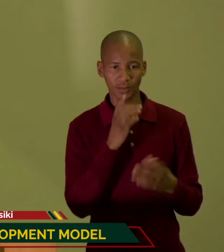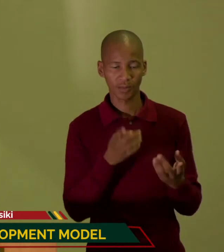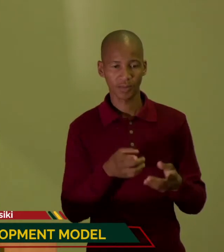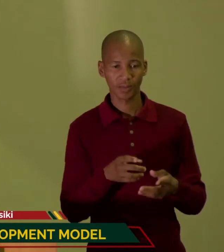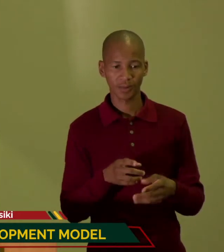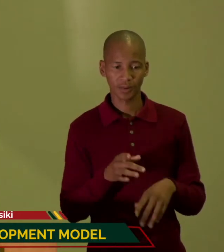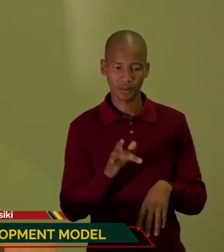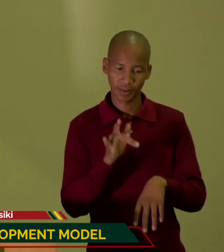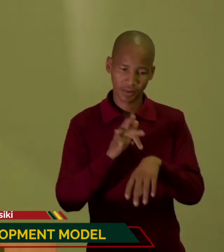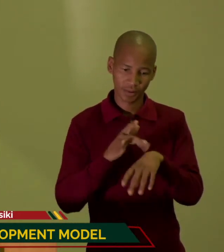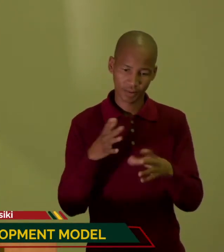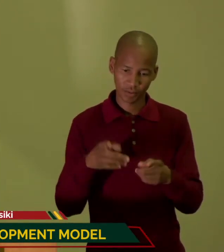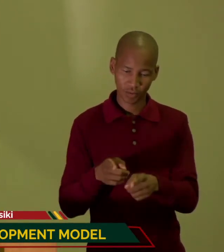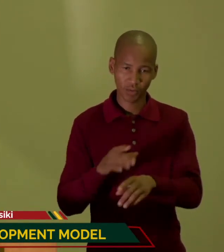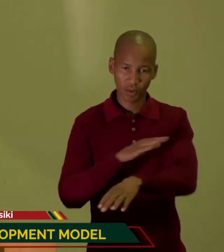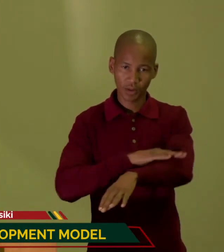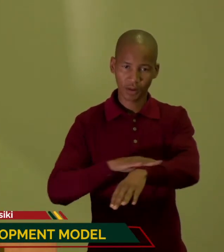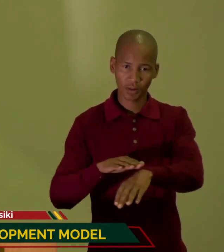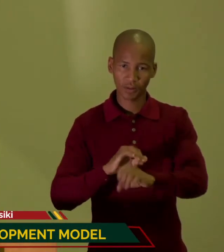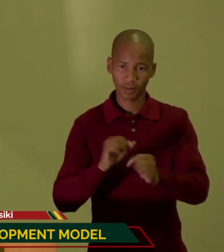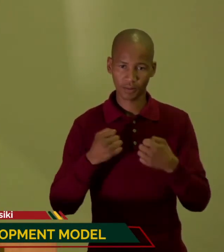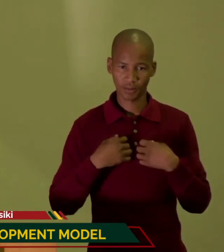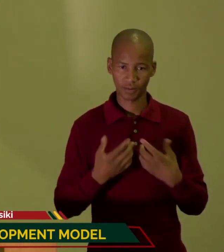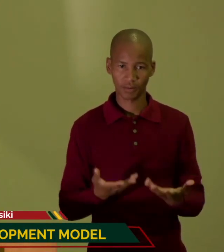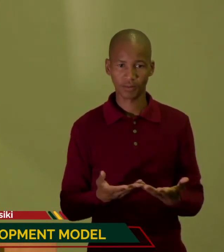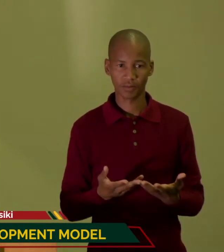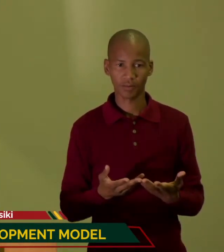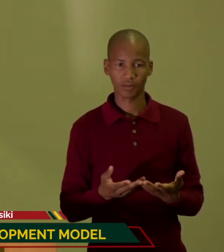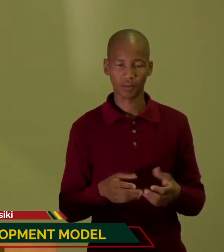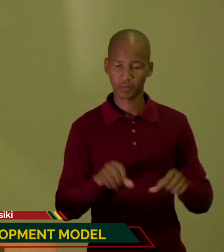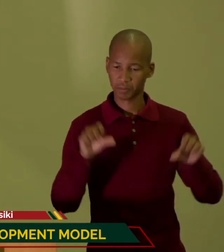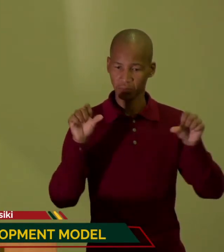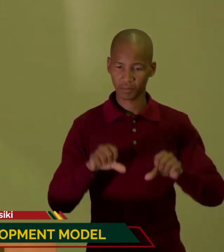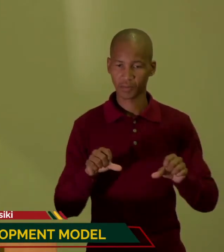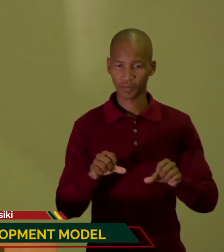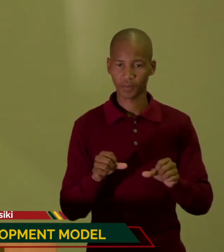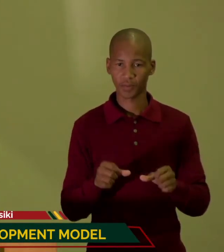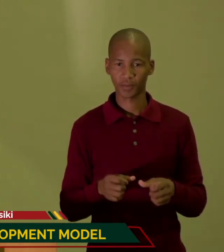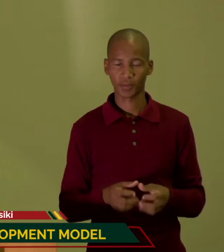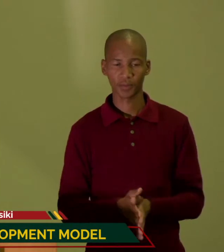roads in a very much bad way.